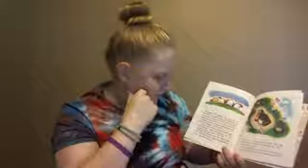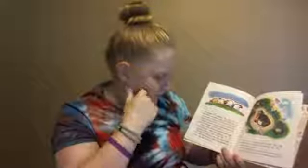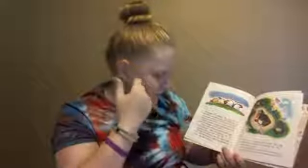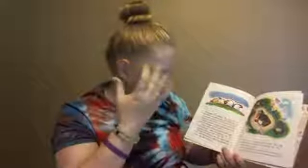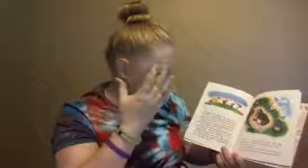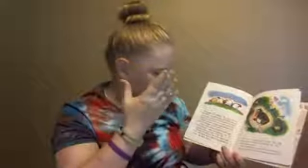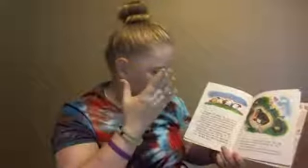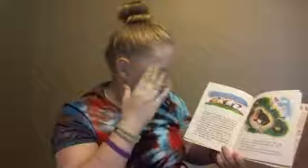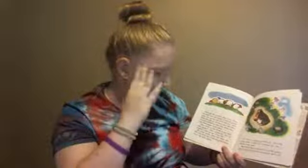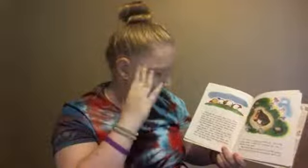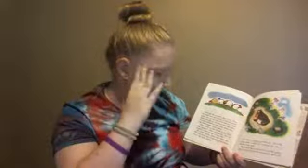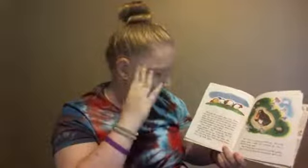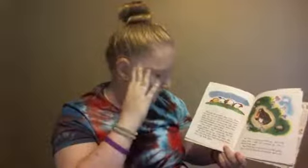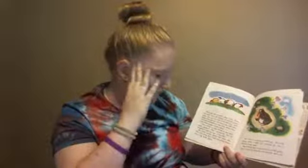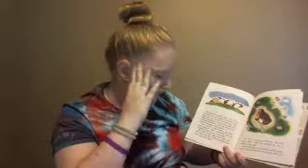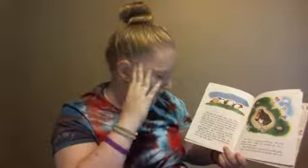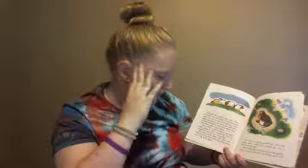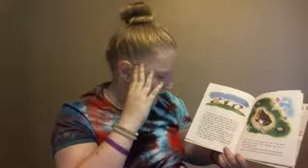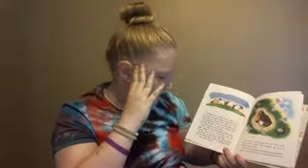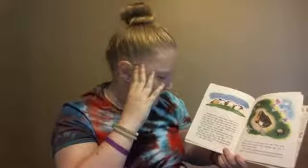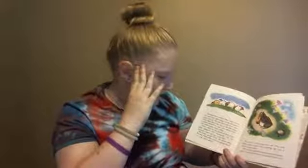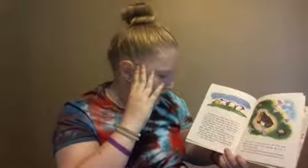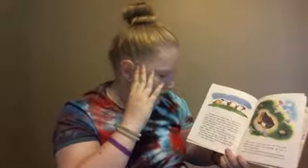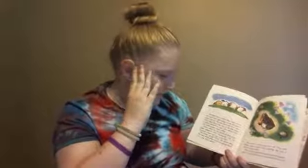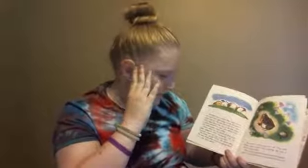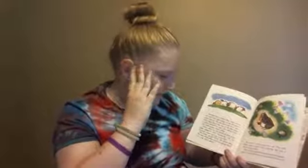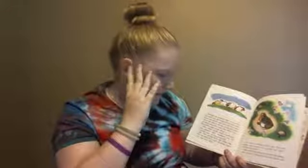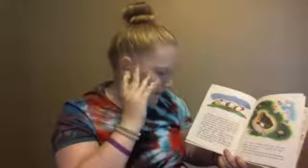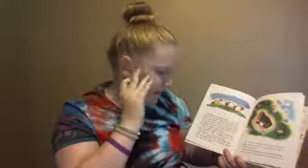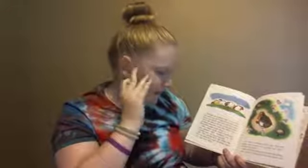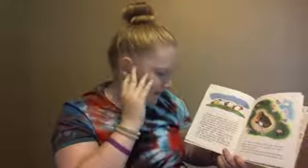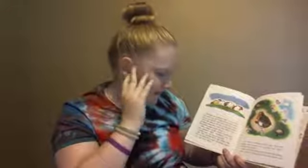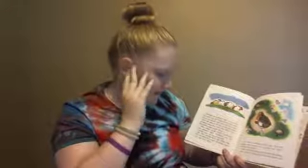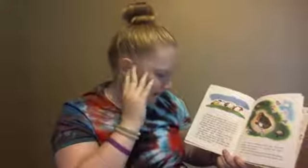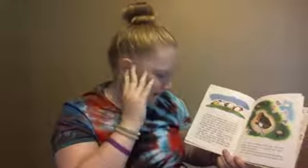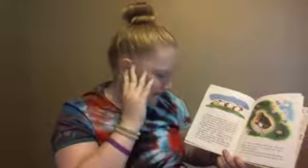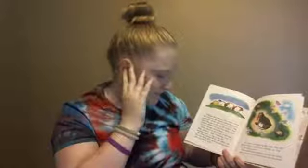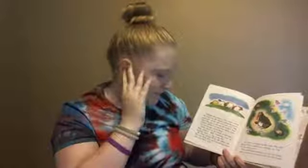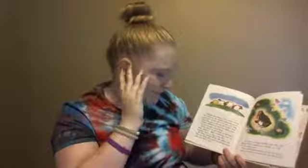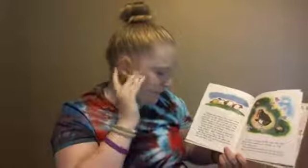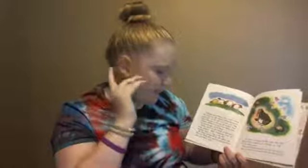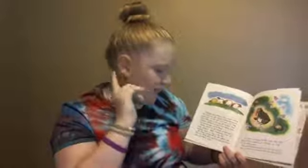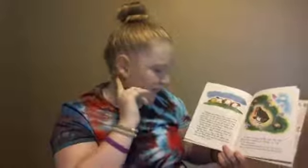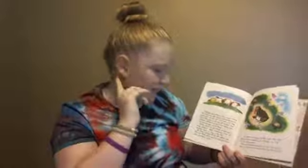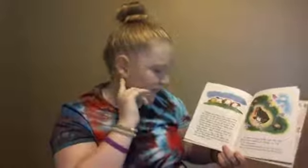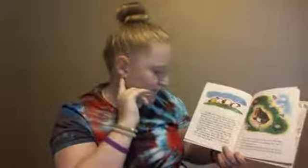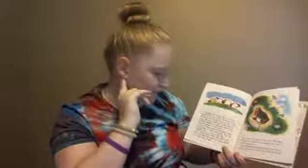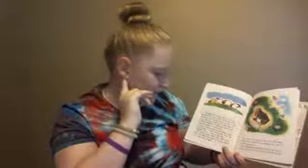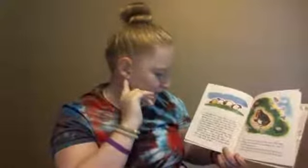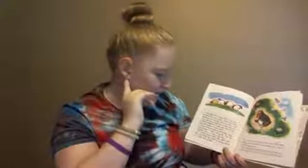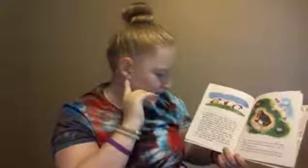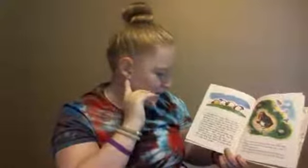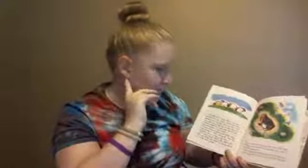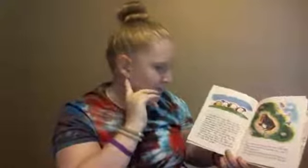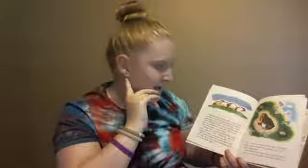he certainly wasn't on the top of the hill. He wasn't going down the other side. The only thing they could see going down was a